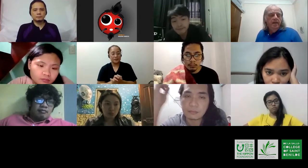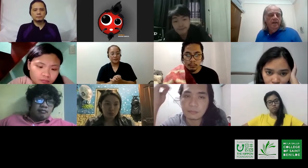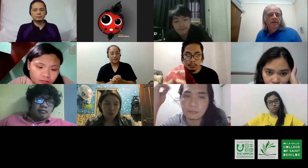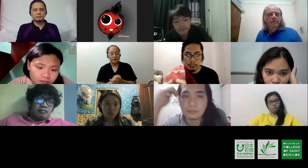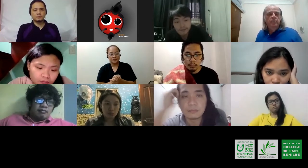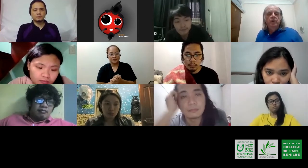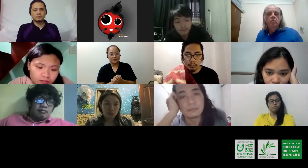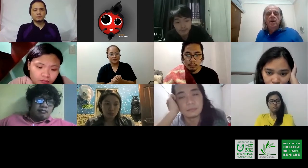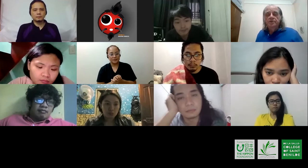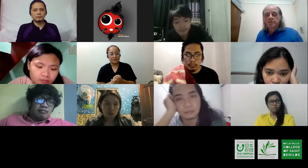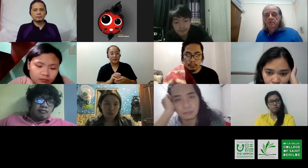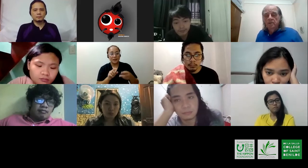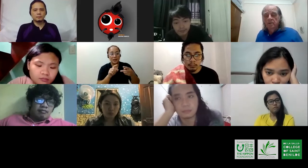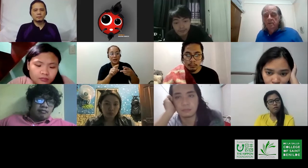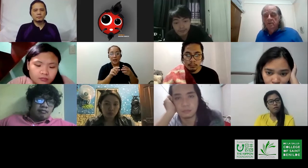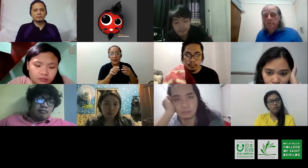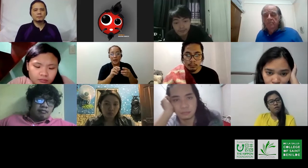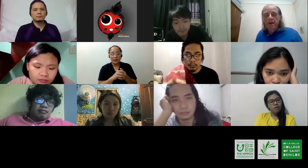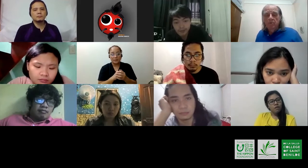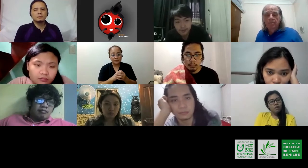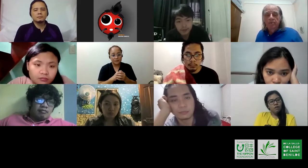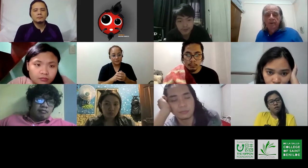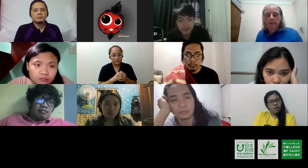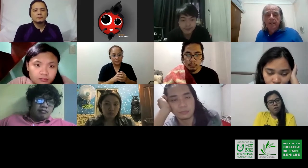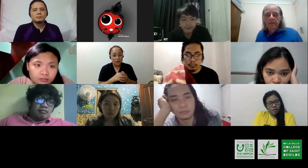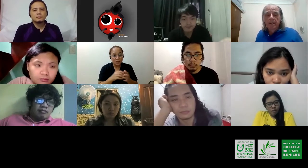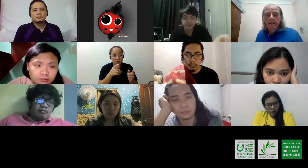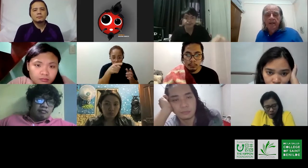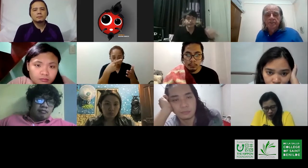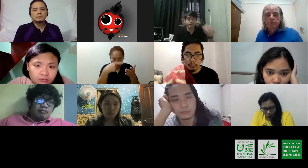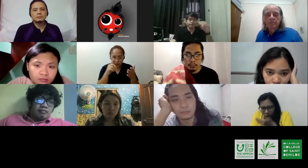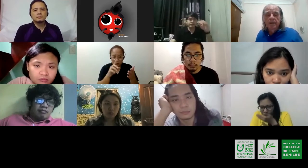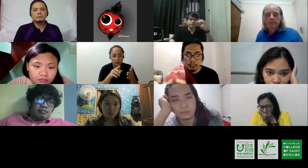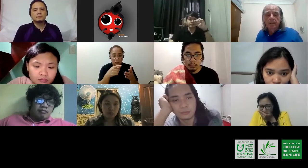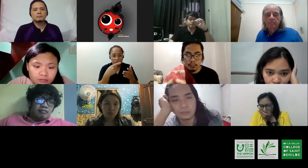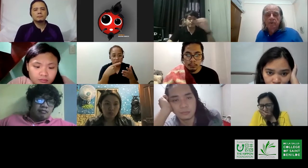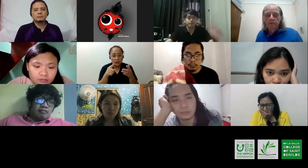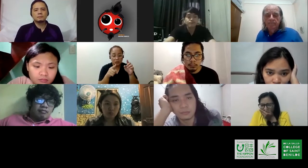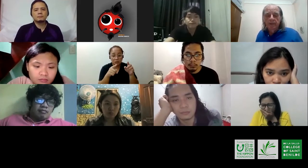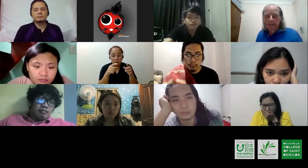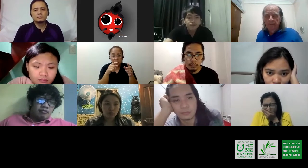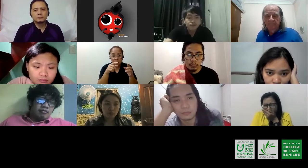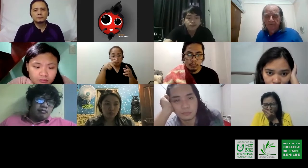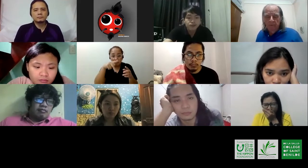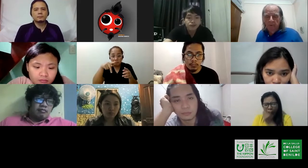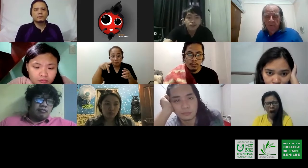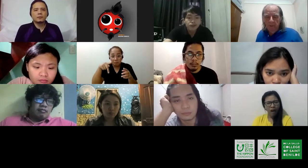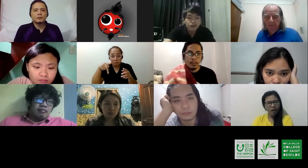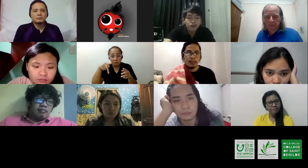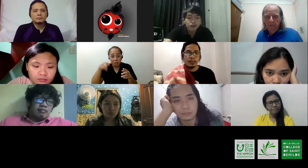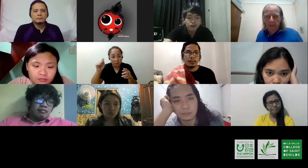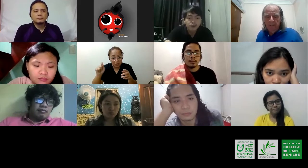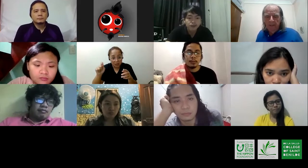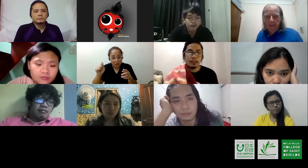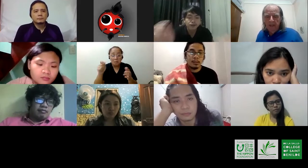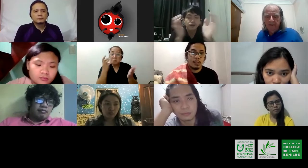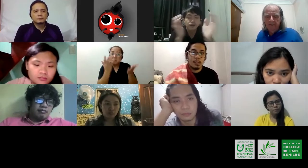if you can watch the PowerPoint, then I may ask you about numbers. But if you can't get access to